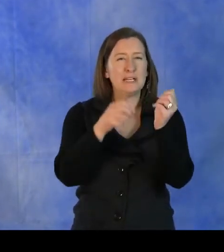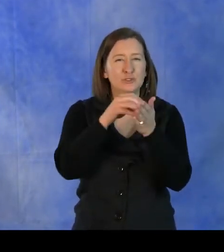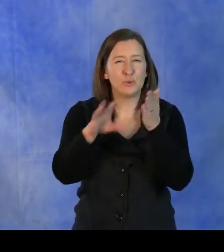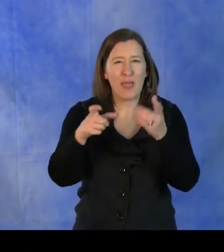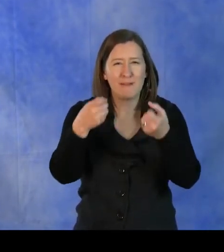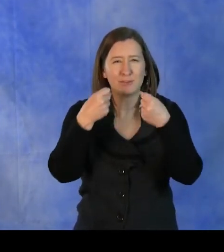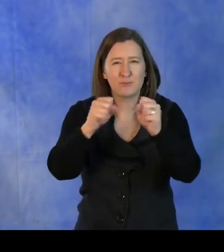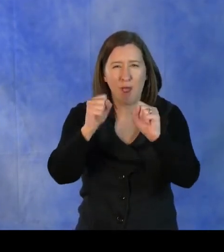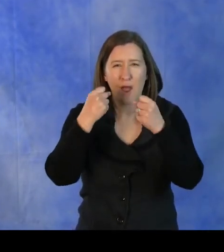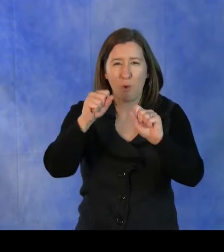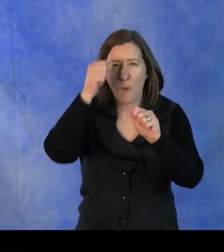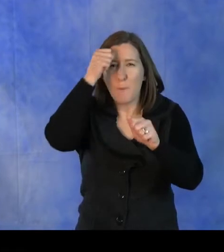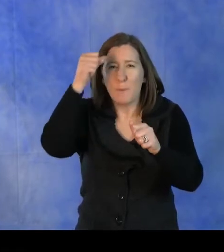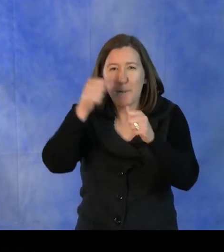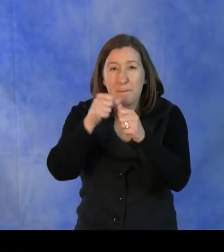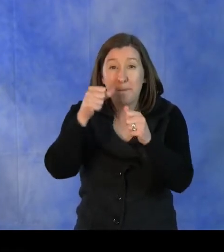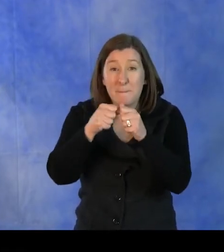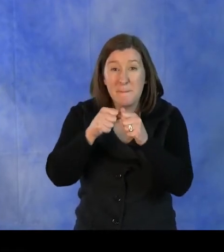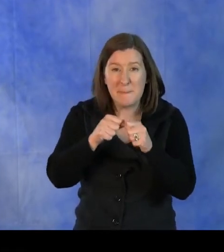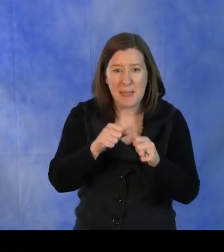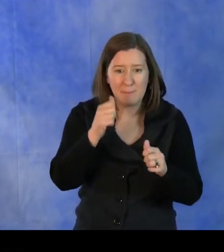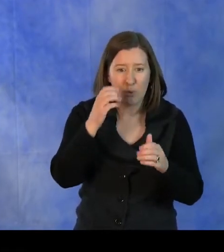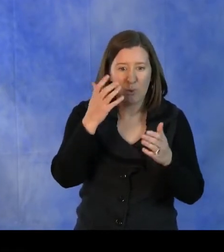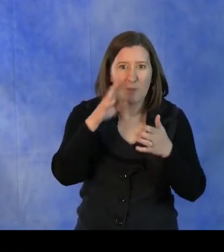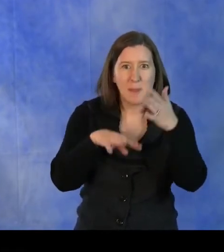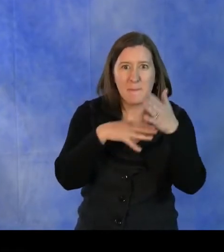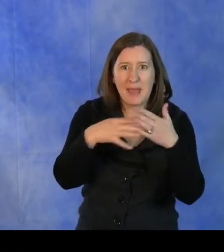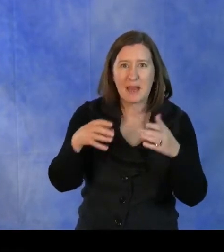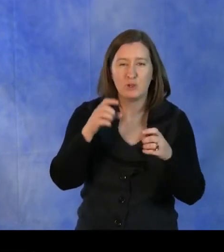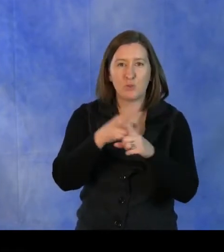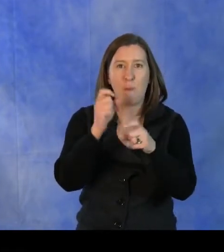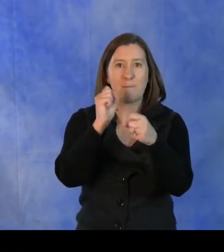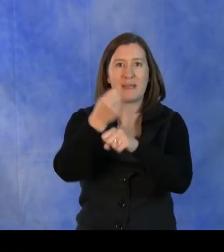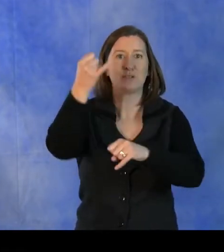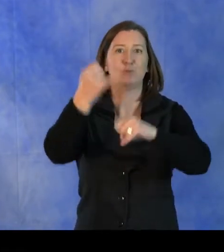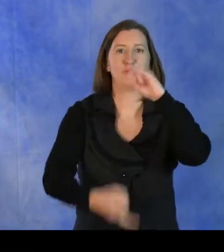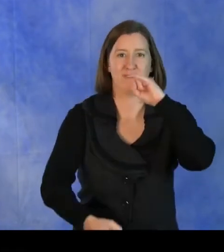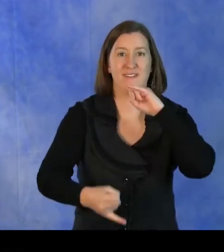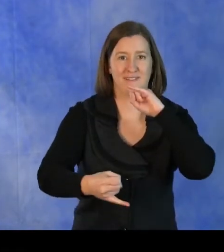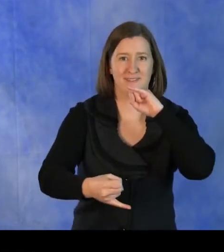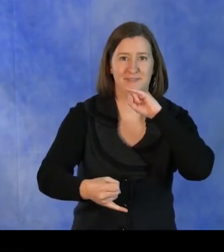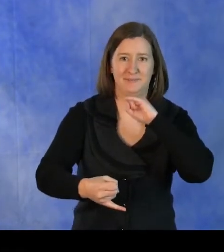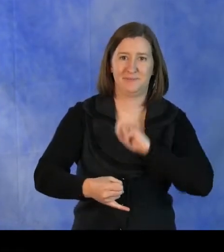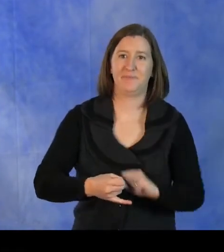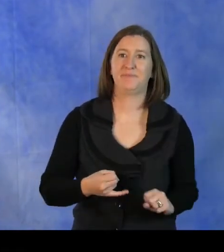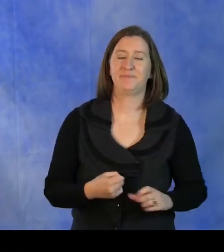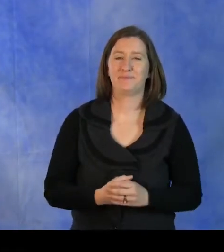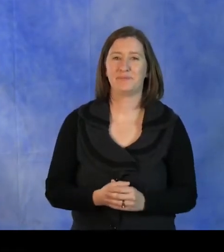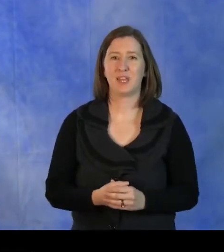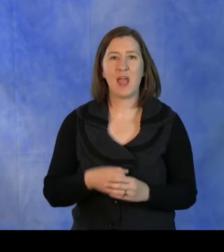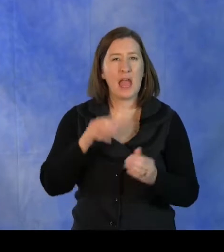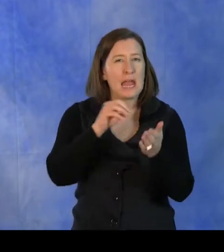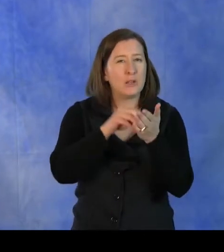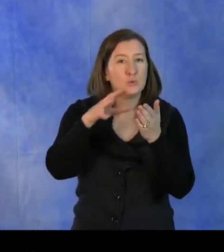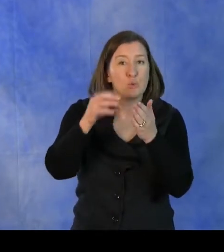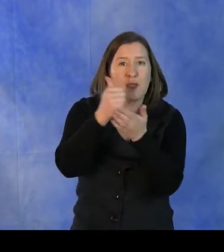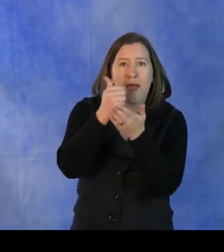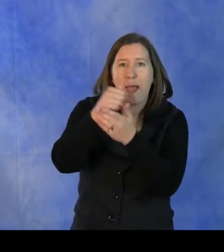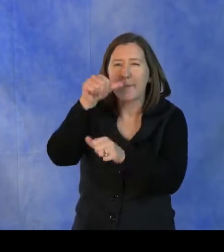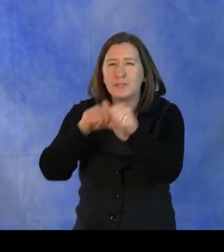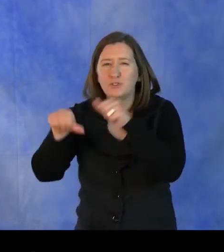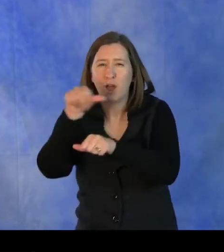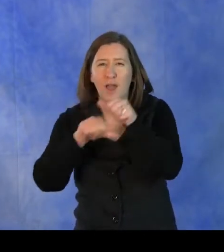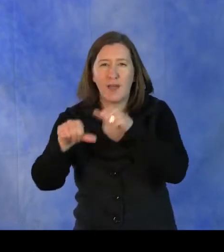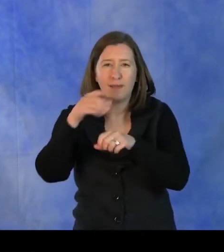they're wrong, then they have to go back and try to remember what the pattern is. So, and then they have to make it to the